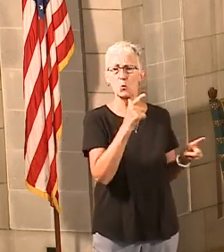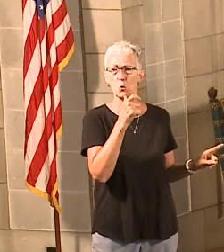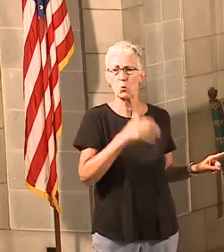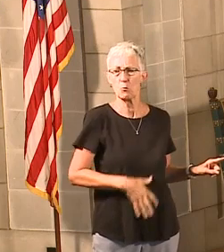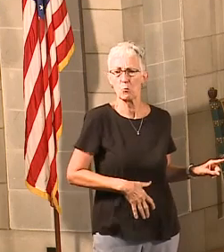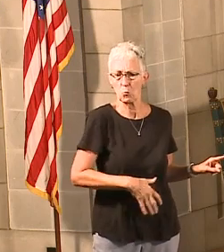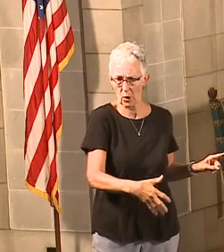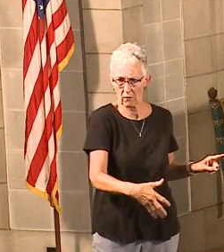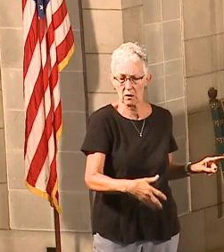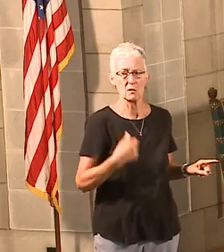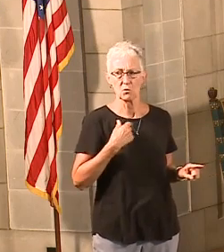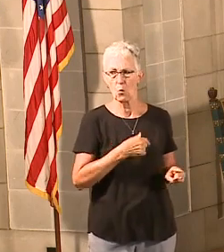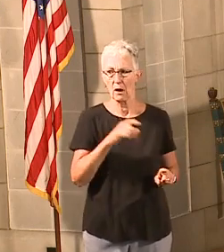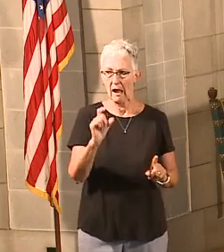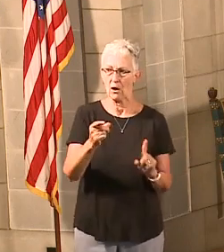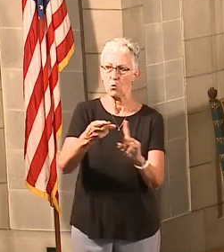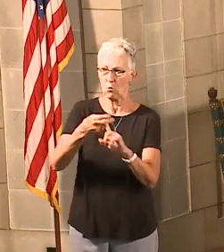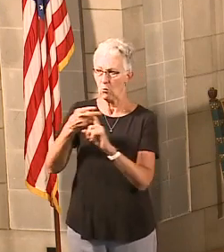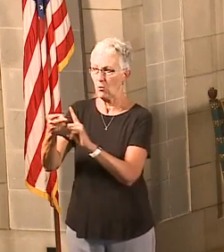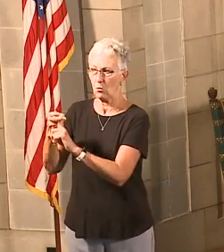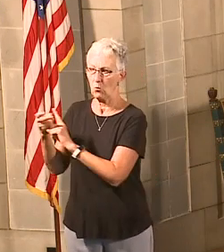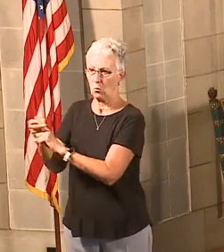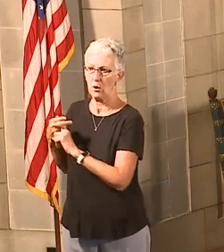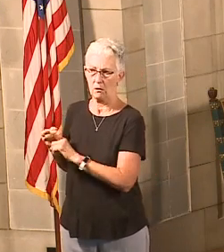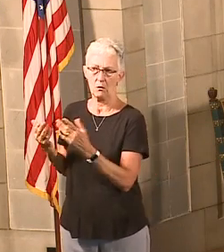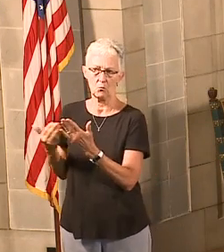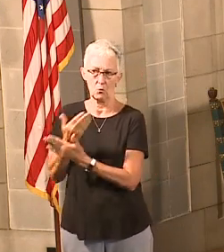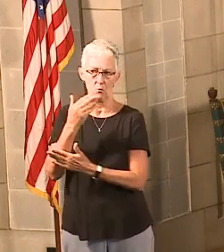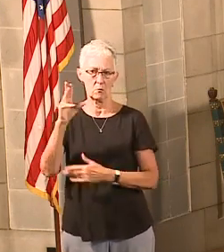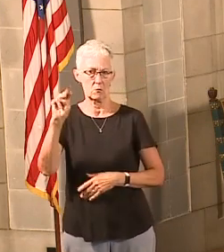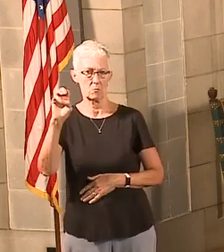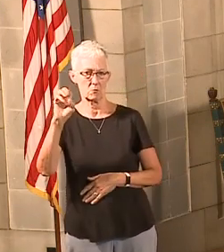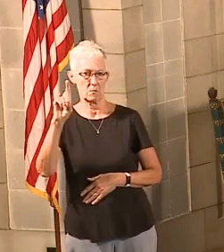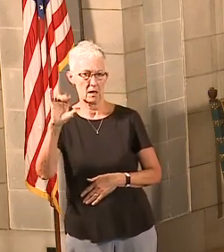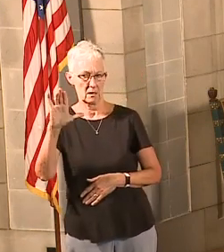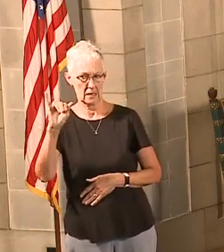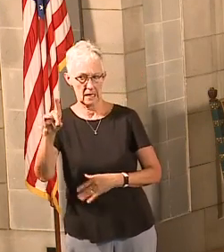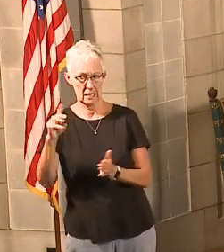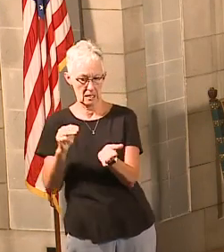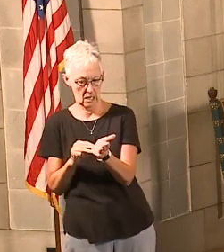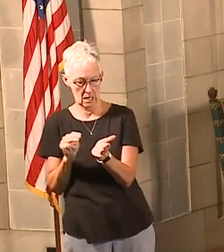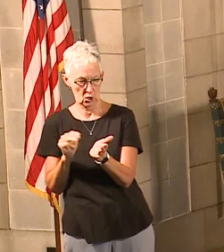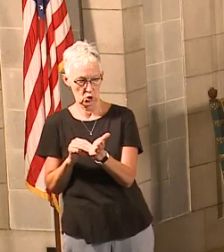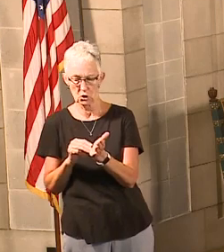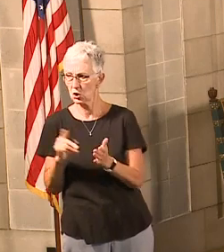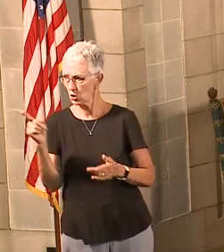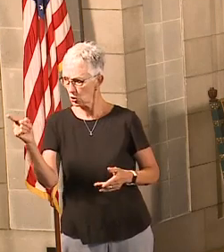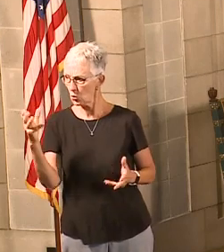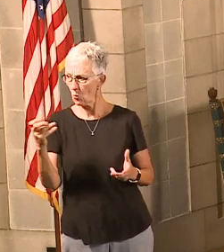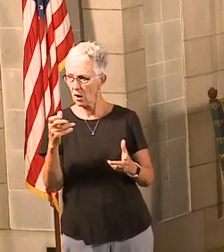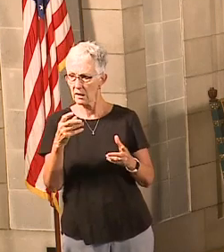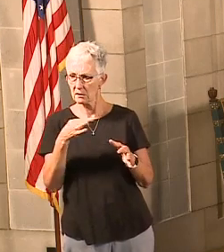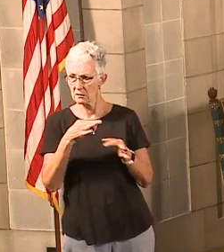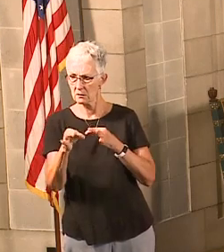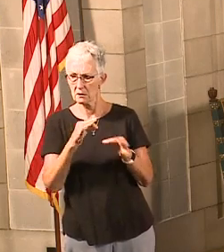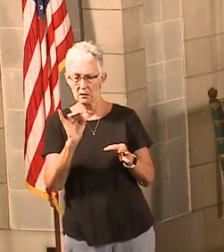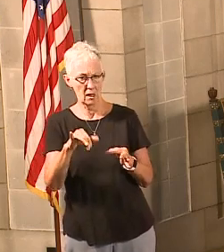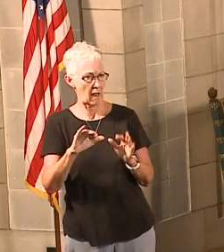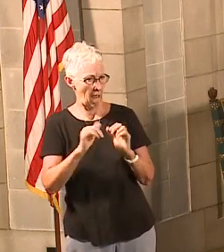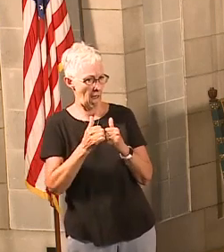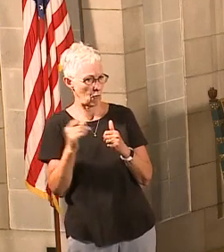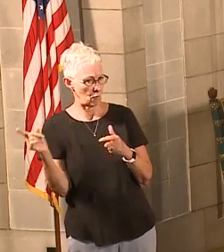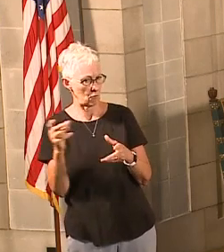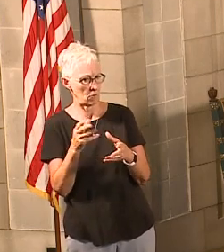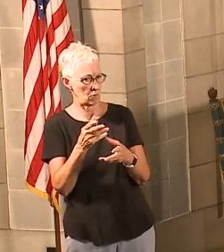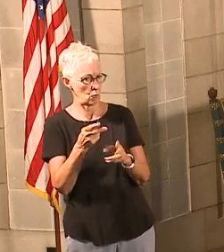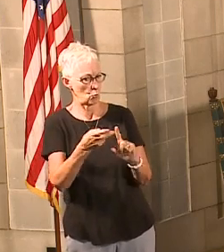had to go out and recruit new providers to be able to take care of the population that's coming in. And Jeremy, do you want to come and talk to us a little about that process about getting new providers to